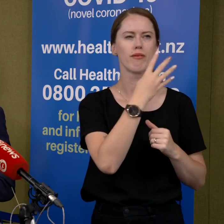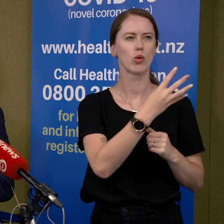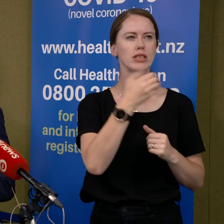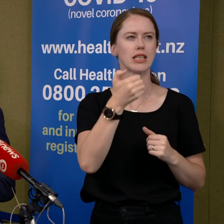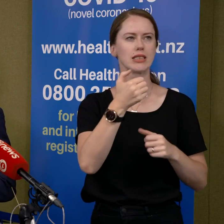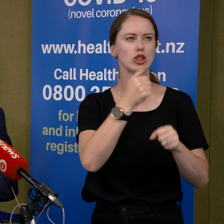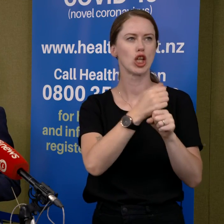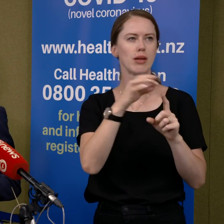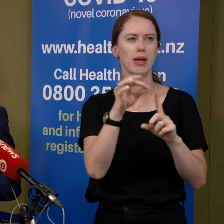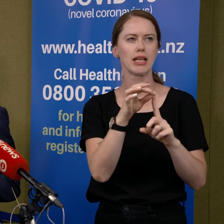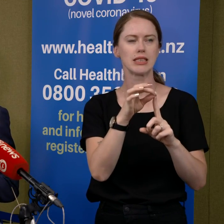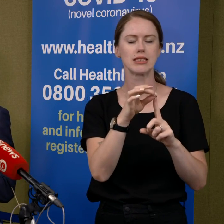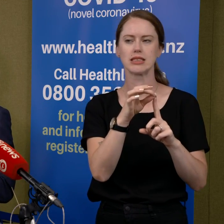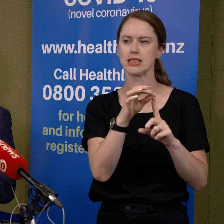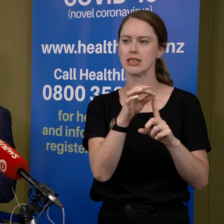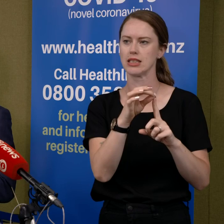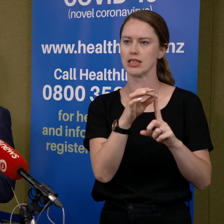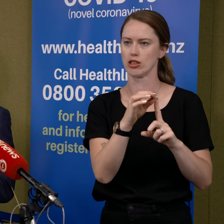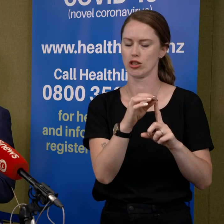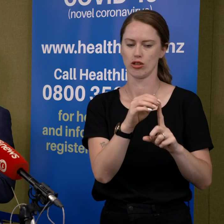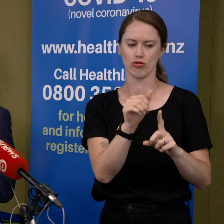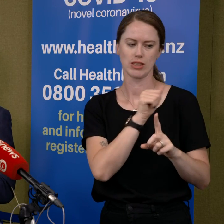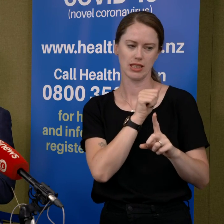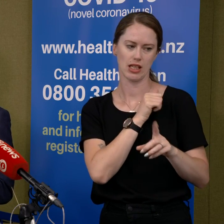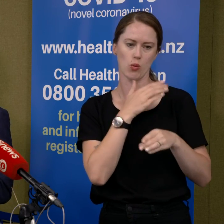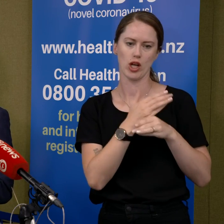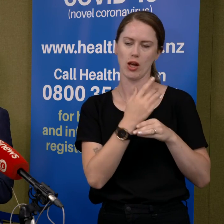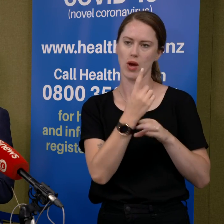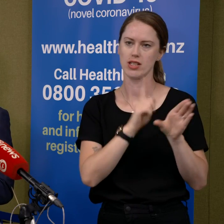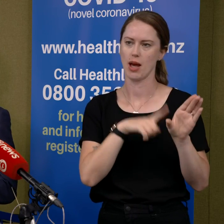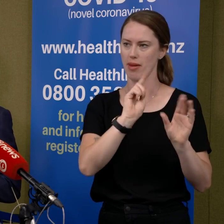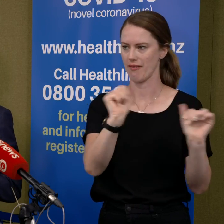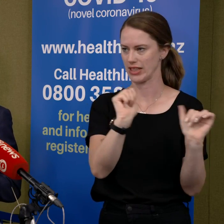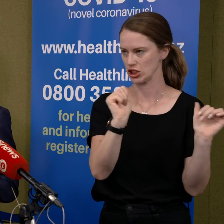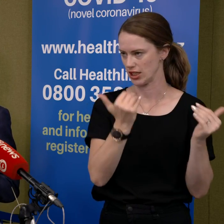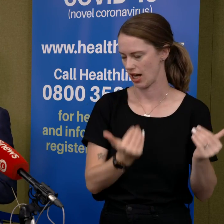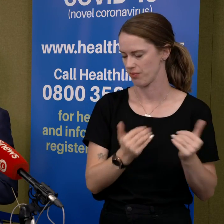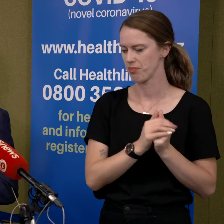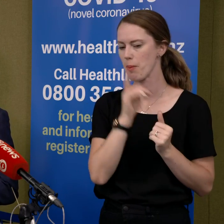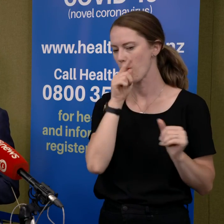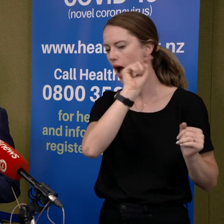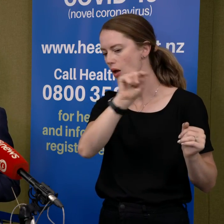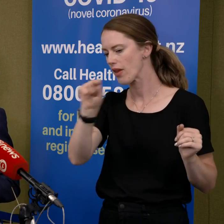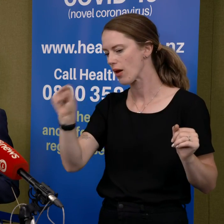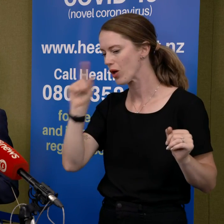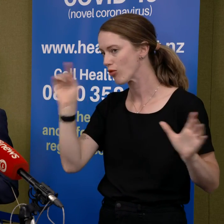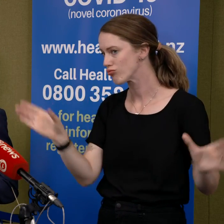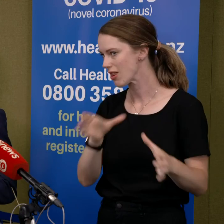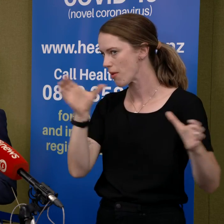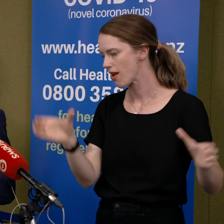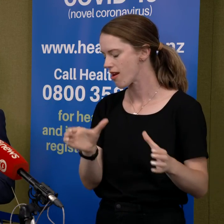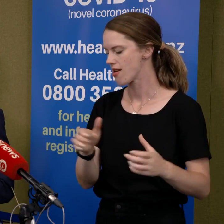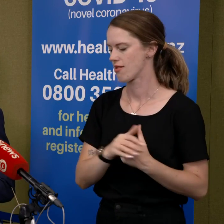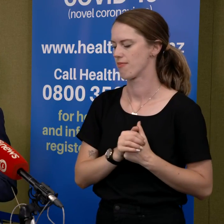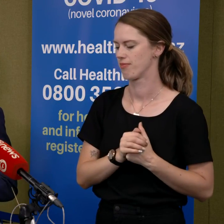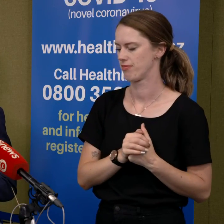146 GPs who had a practicing certificate in the last year but no longer do. So there are people out there, and this is one